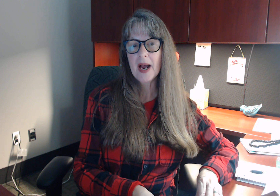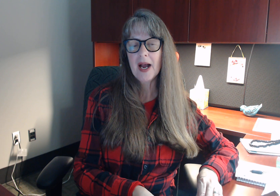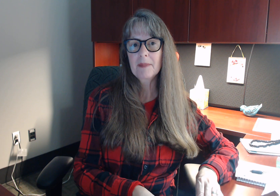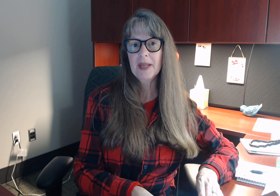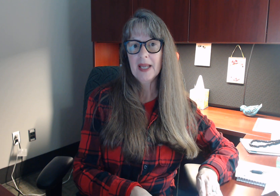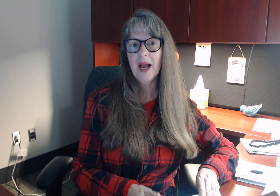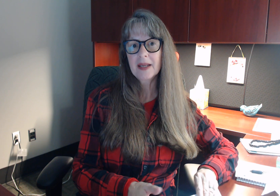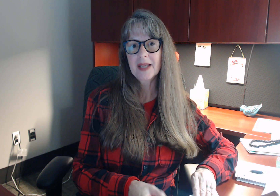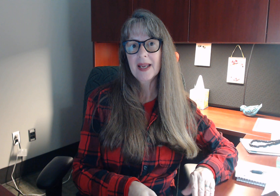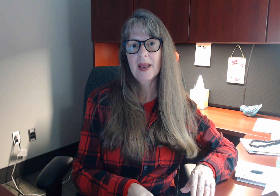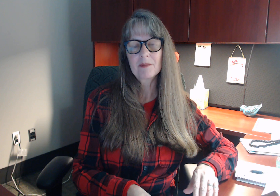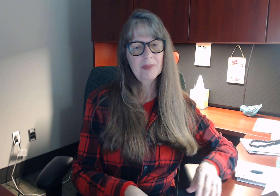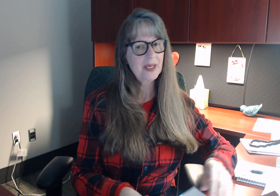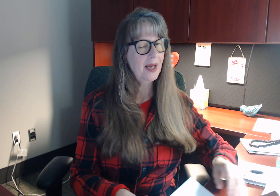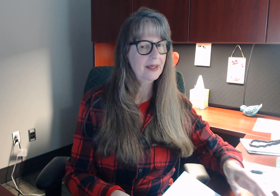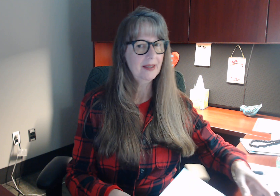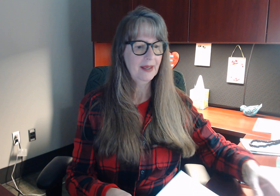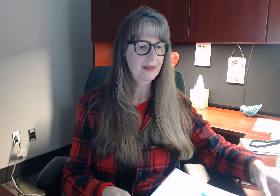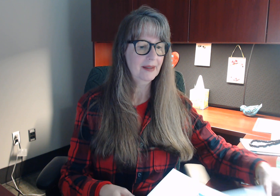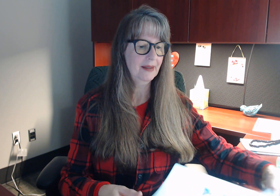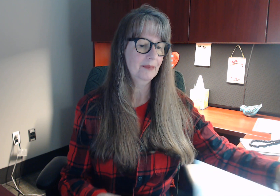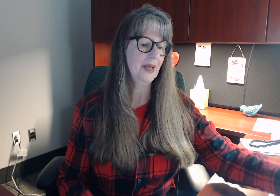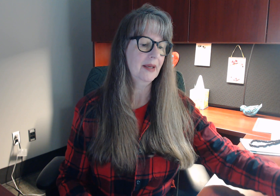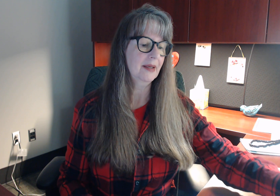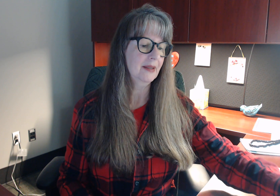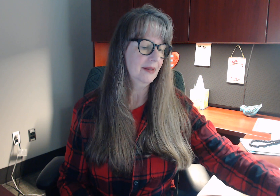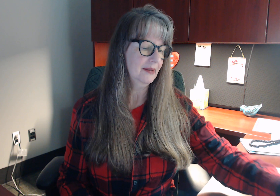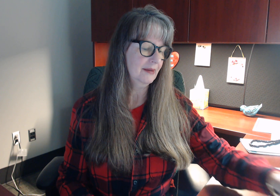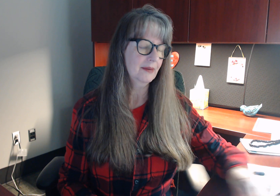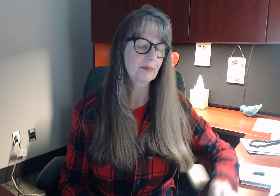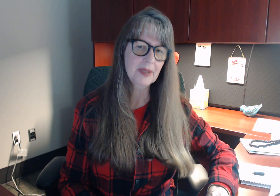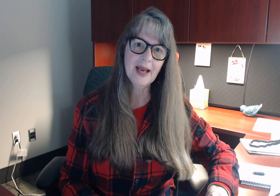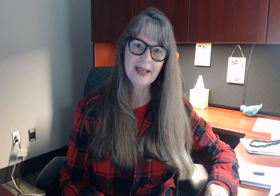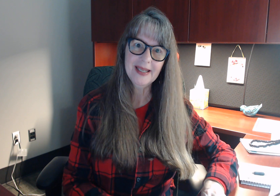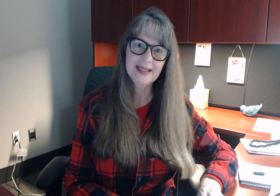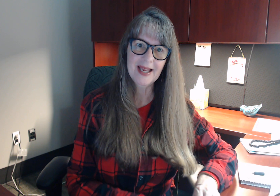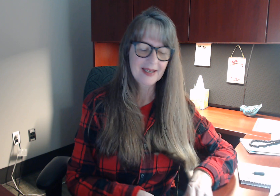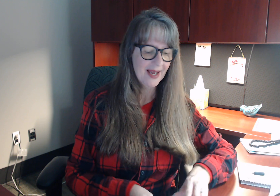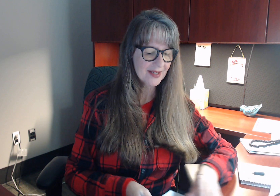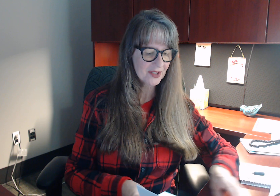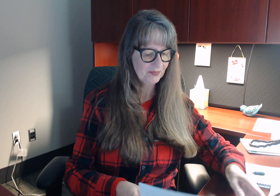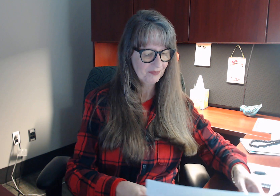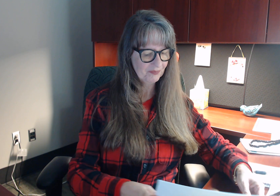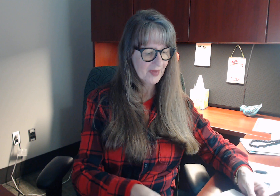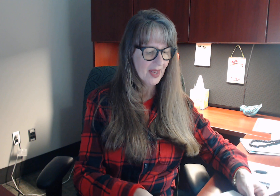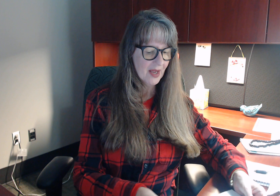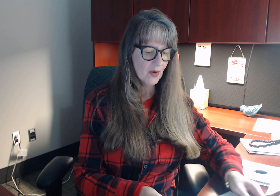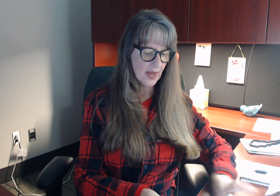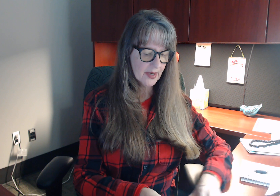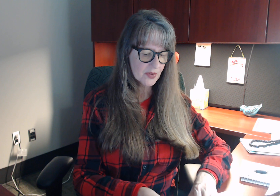pie, P-I Day, and P-I-E Day. P-I-E, P-I-E Day. Gosh. Okay,